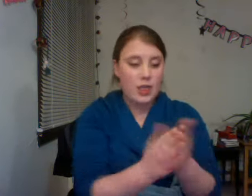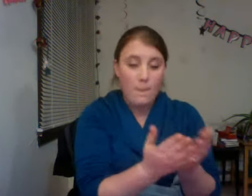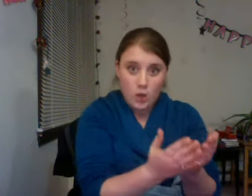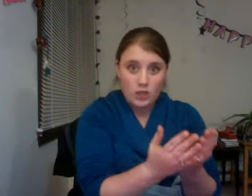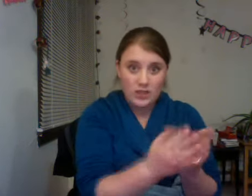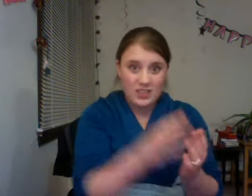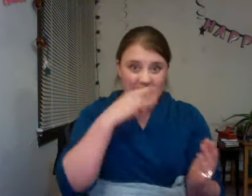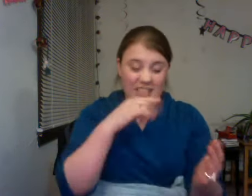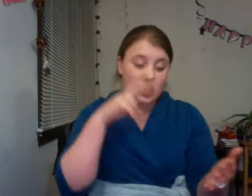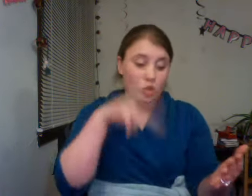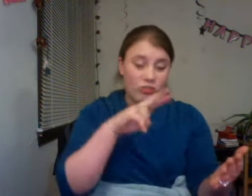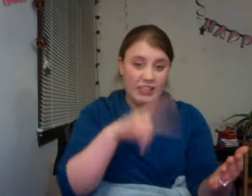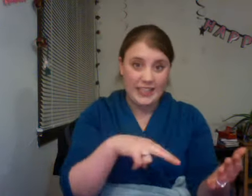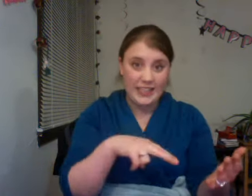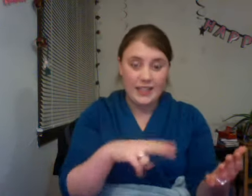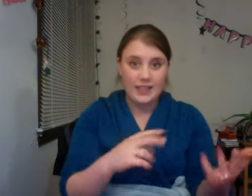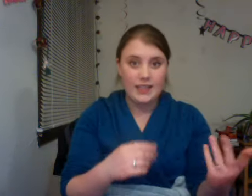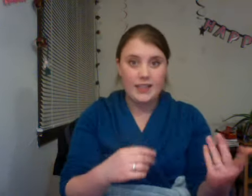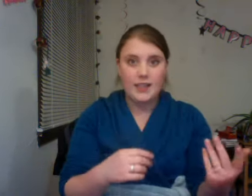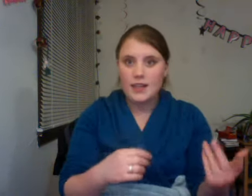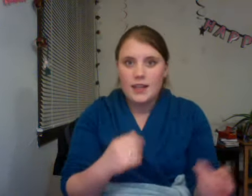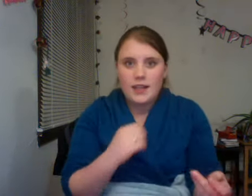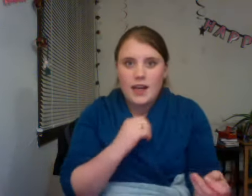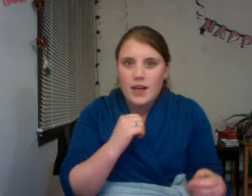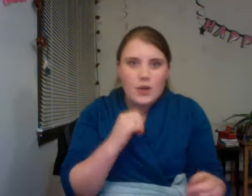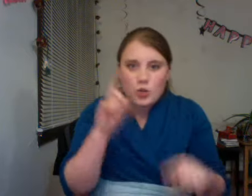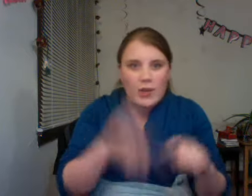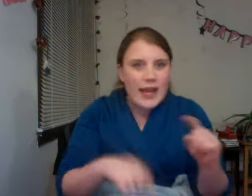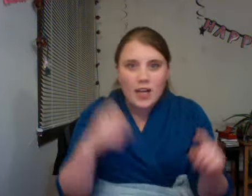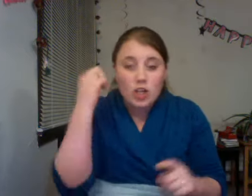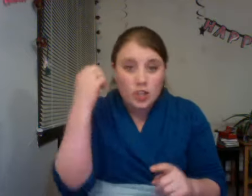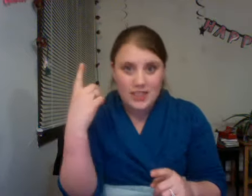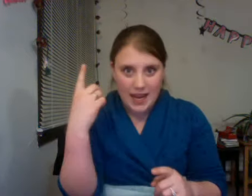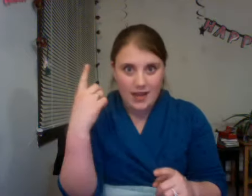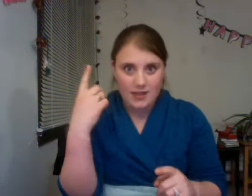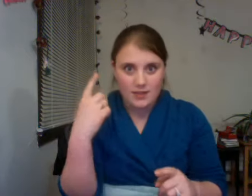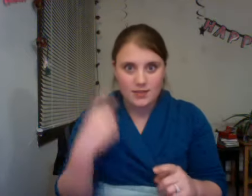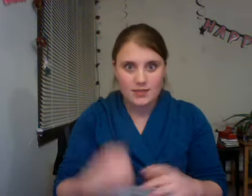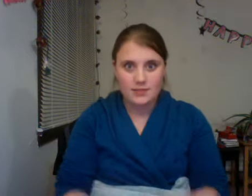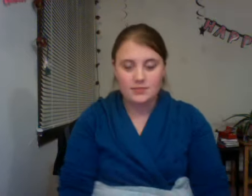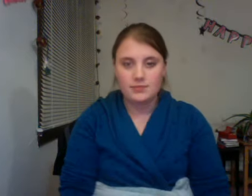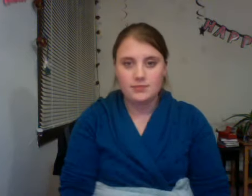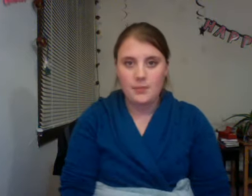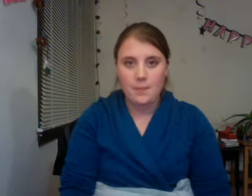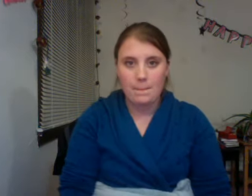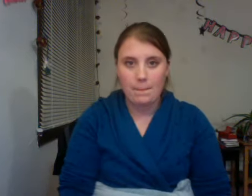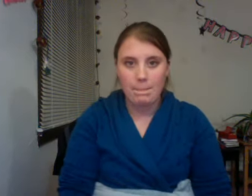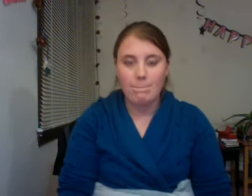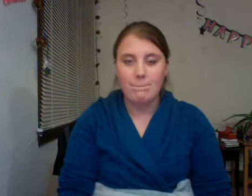make copies of themselves by slipping their DNA into a bacterium. The way this showed up in the textbook, it looked like